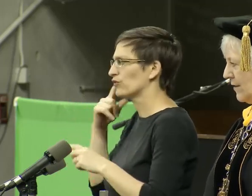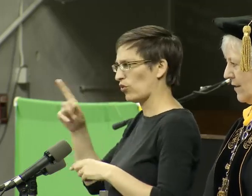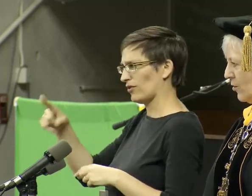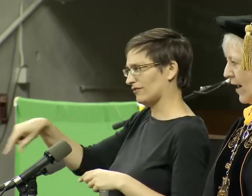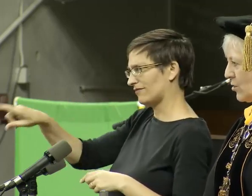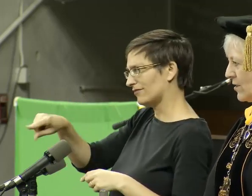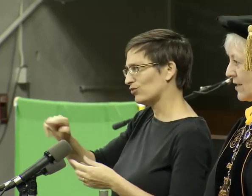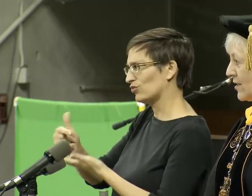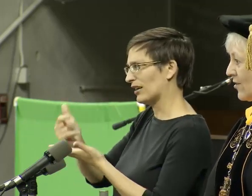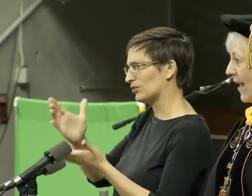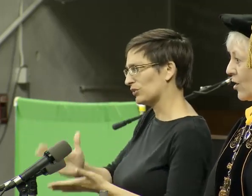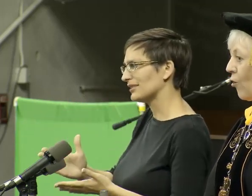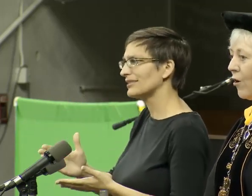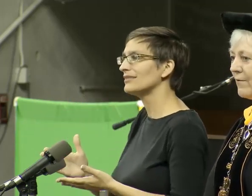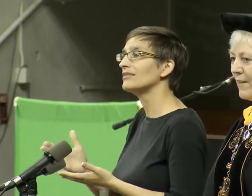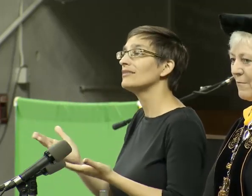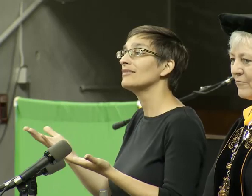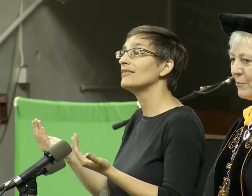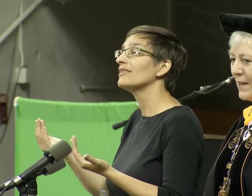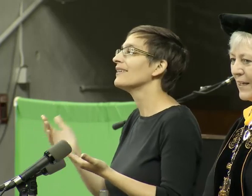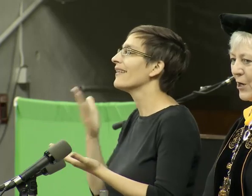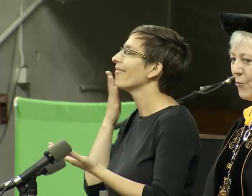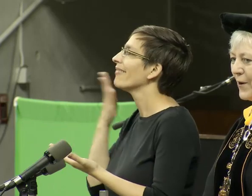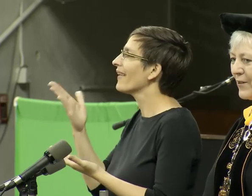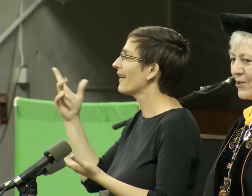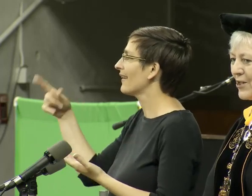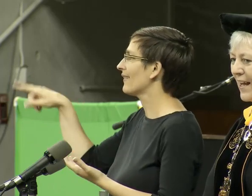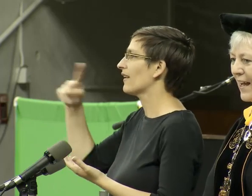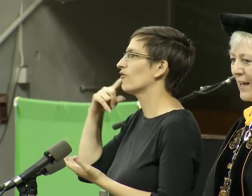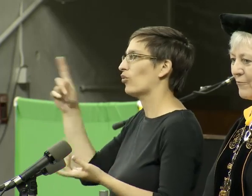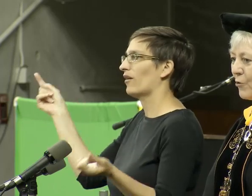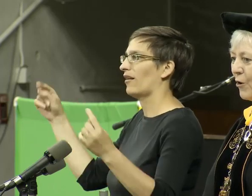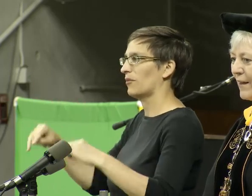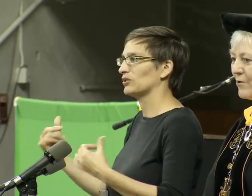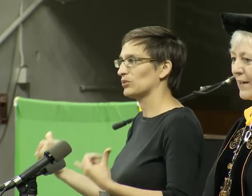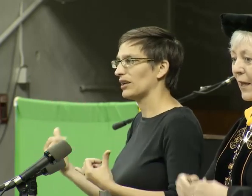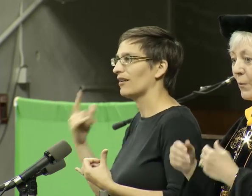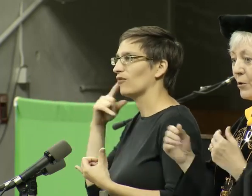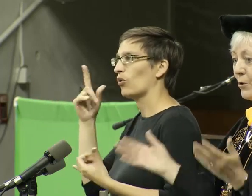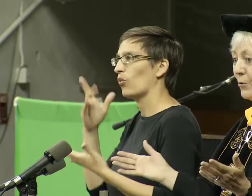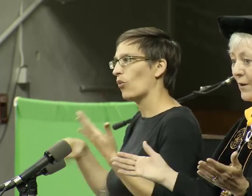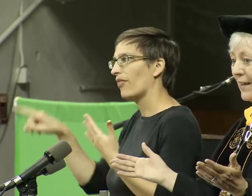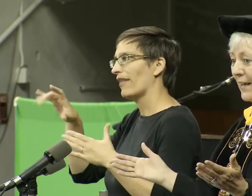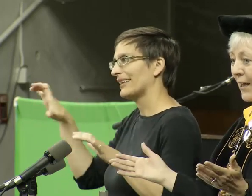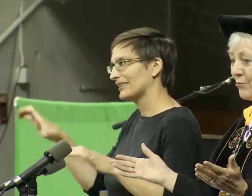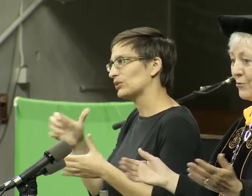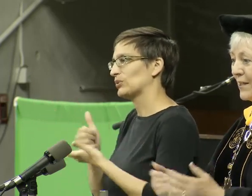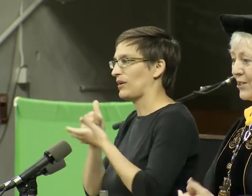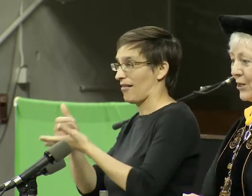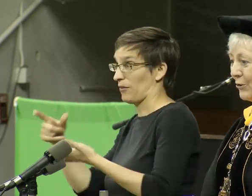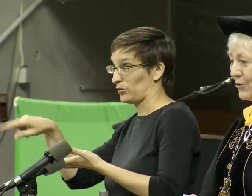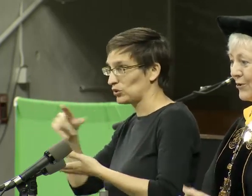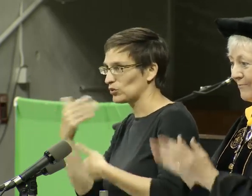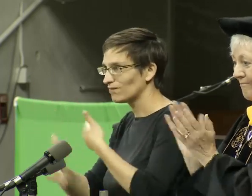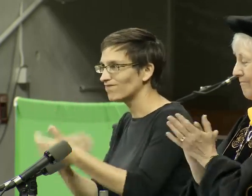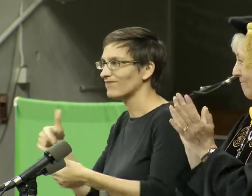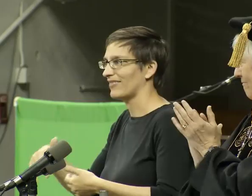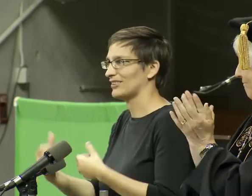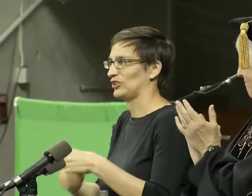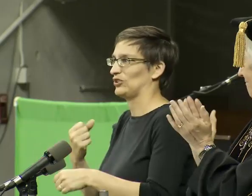graduates. Graduates, let's thank all of them for being with us today and for all they've done to help you get through these